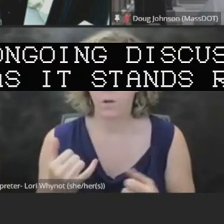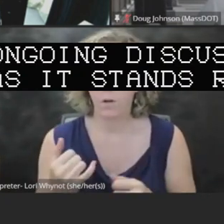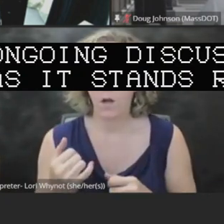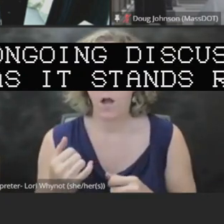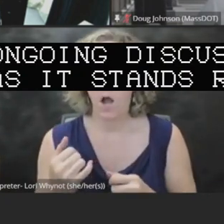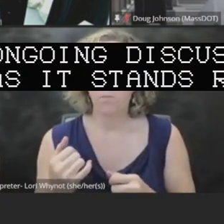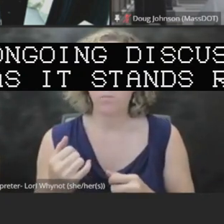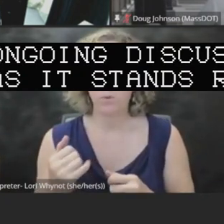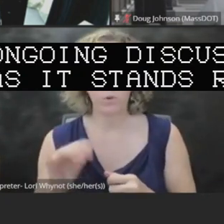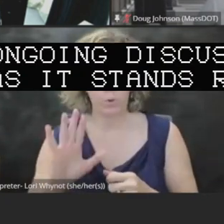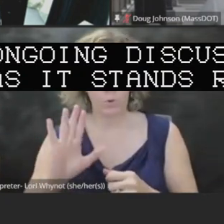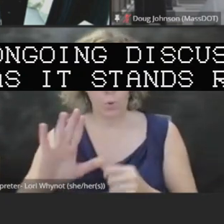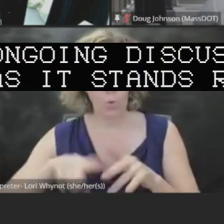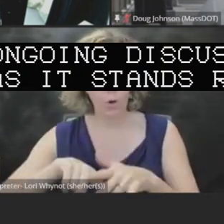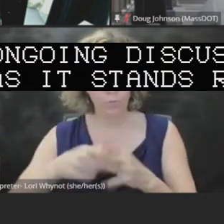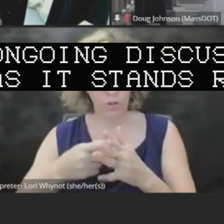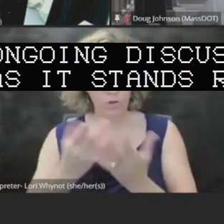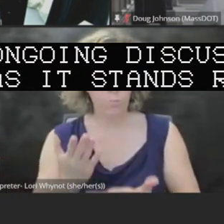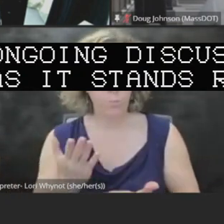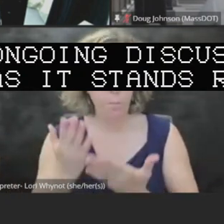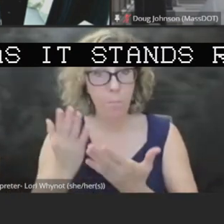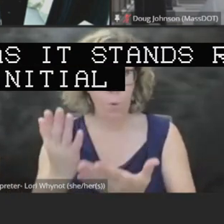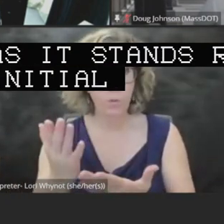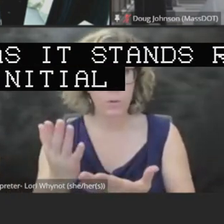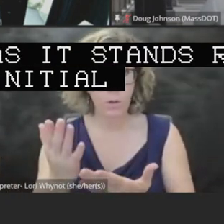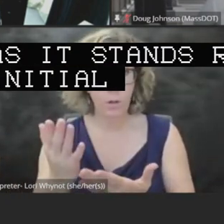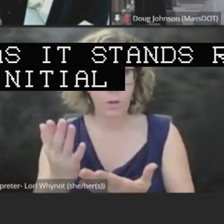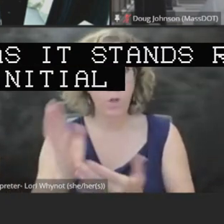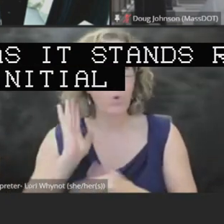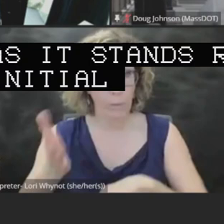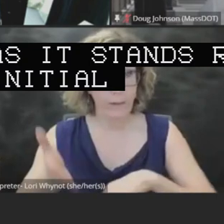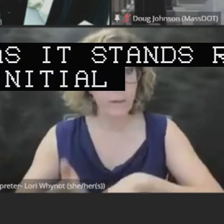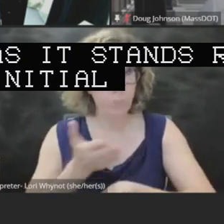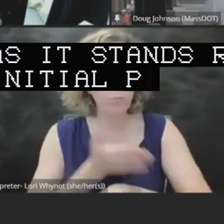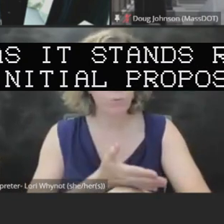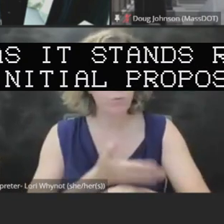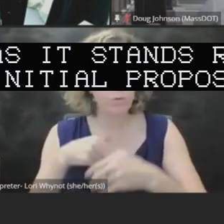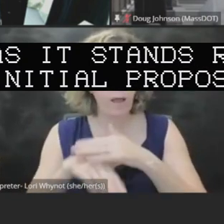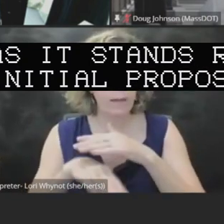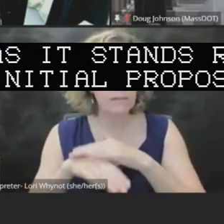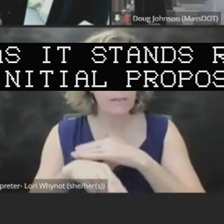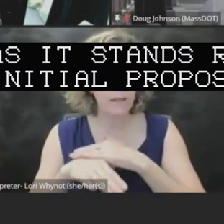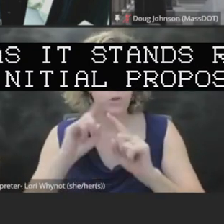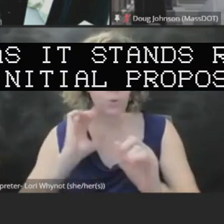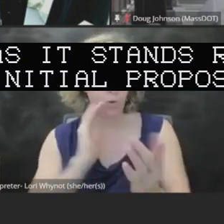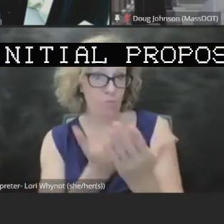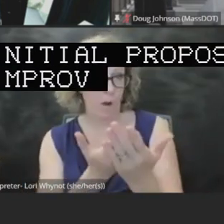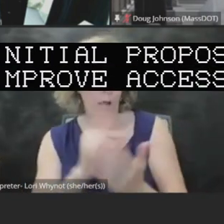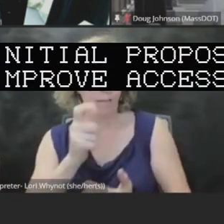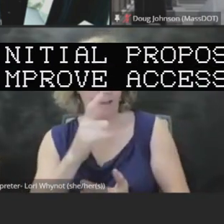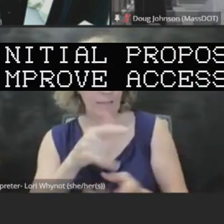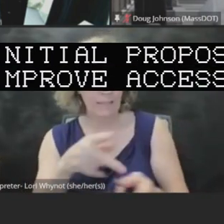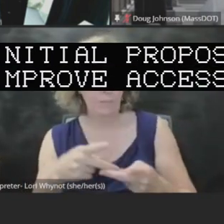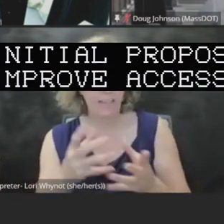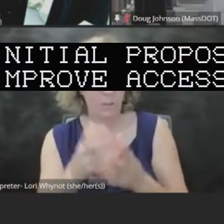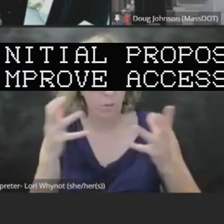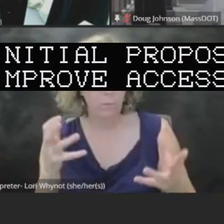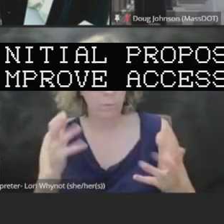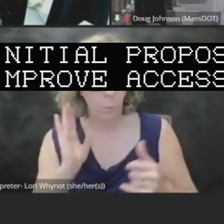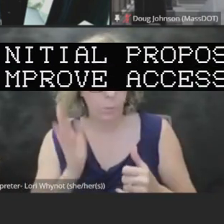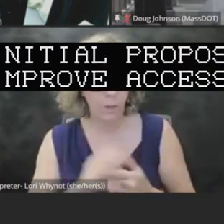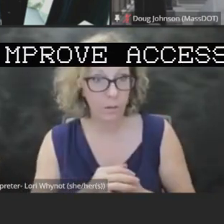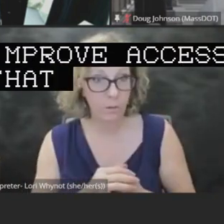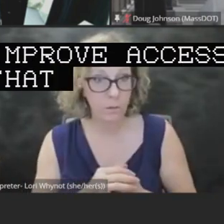your initial proposal would not improve access to Legacy Place that much?